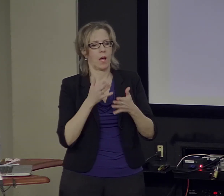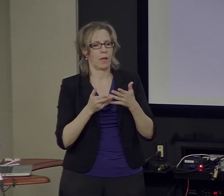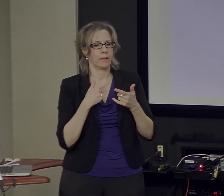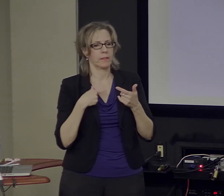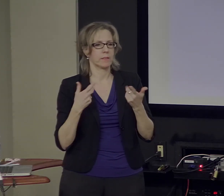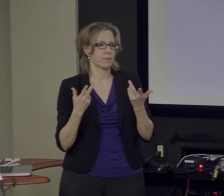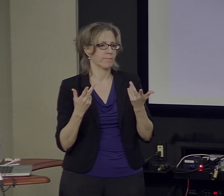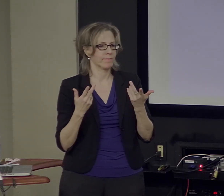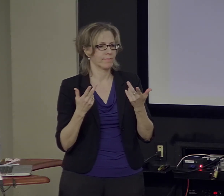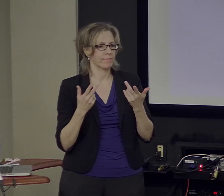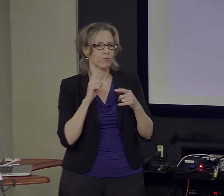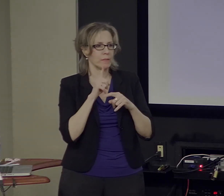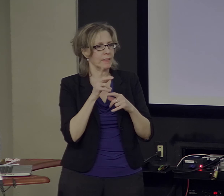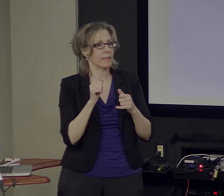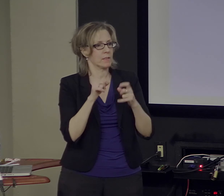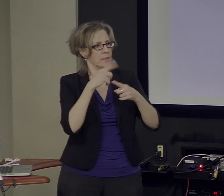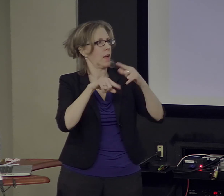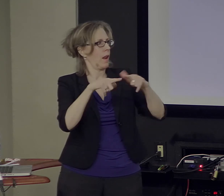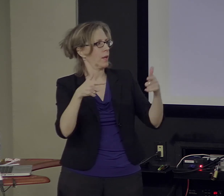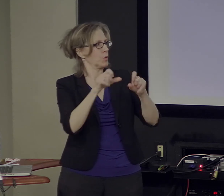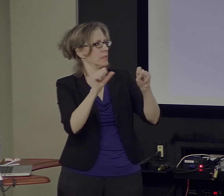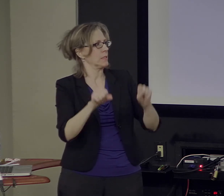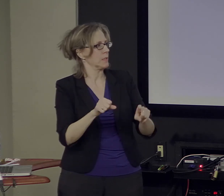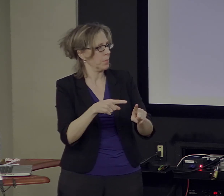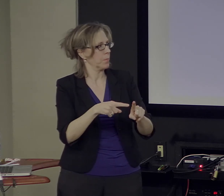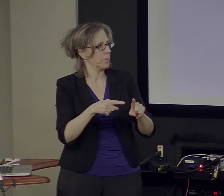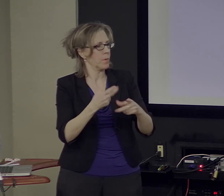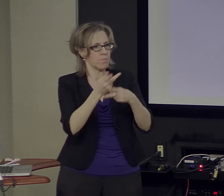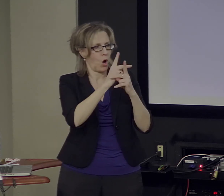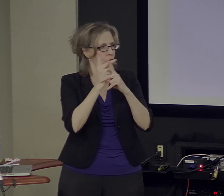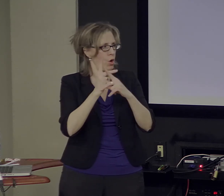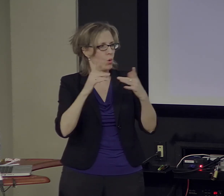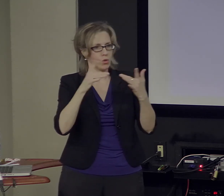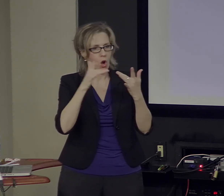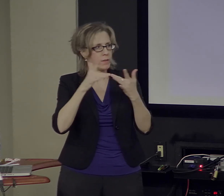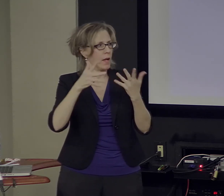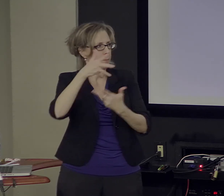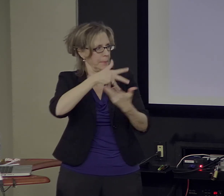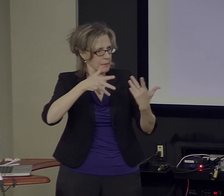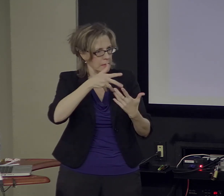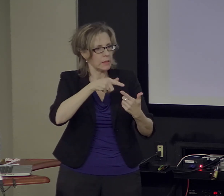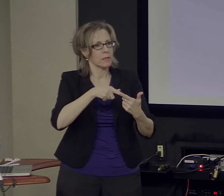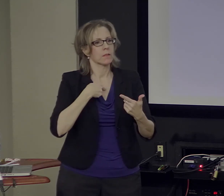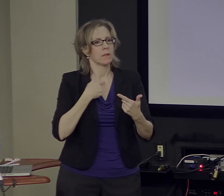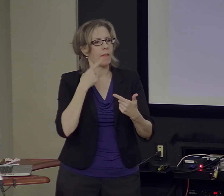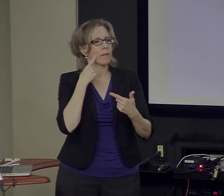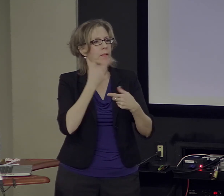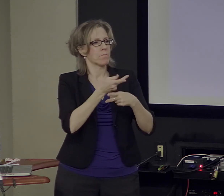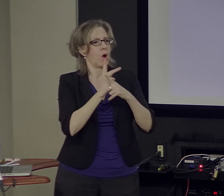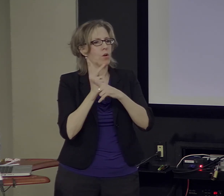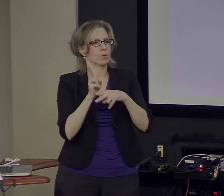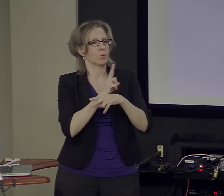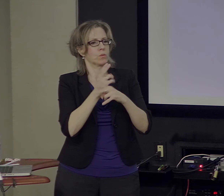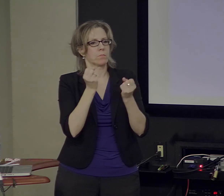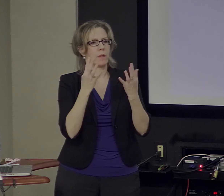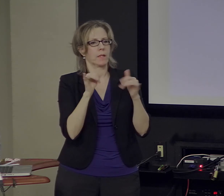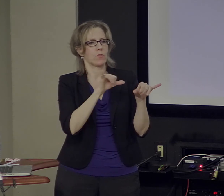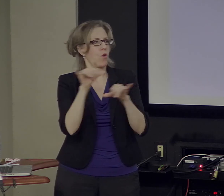Well, I think because the international sign is an actual sign language system, and